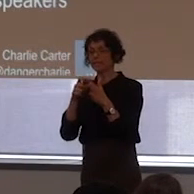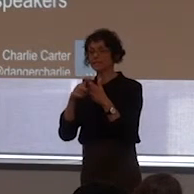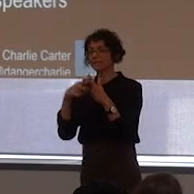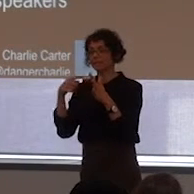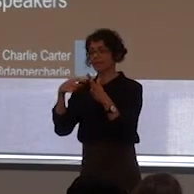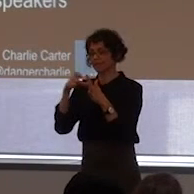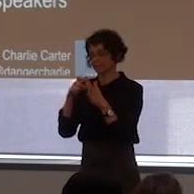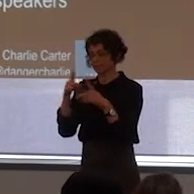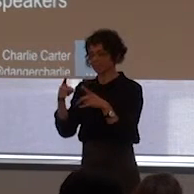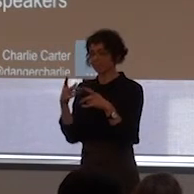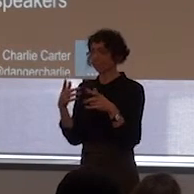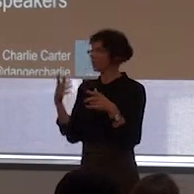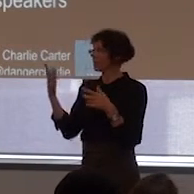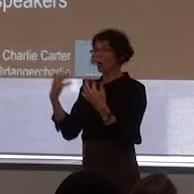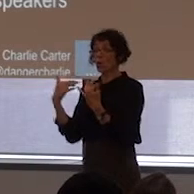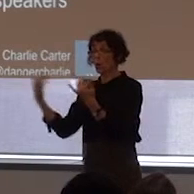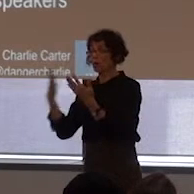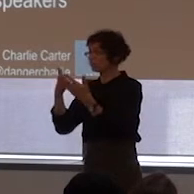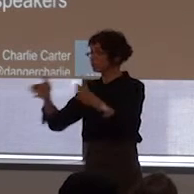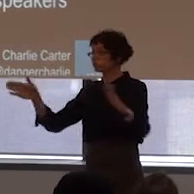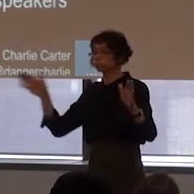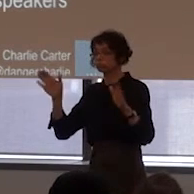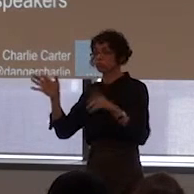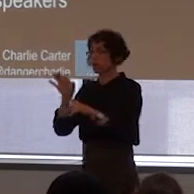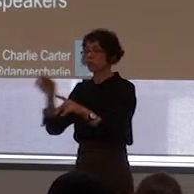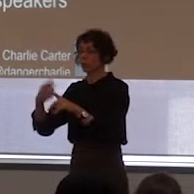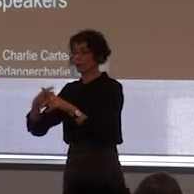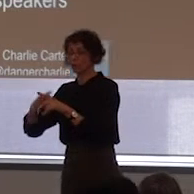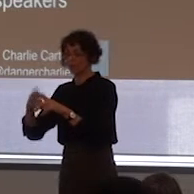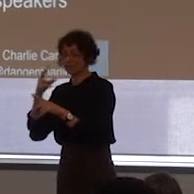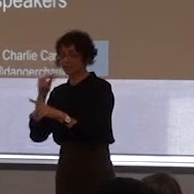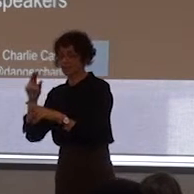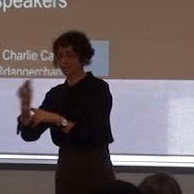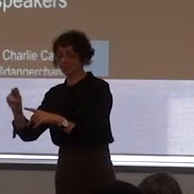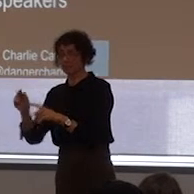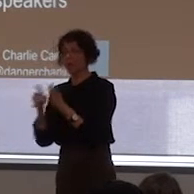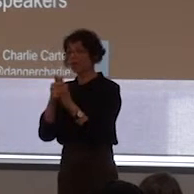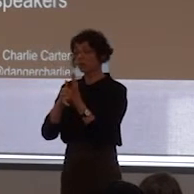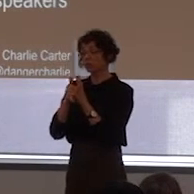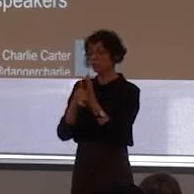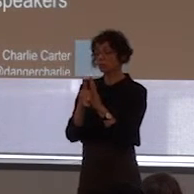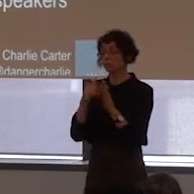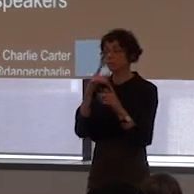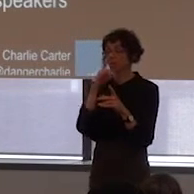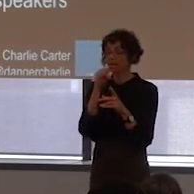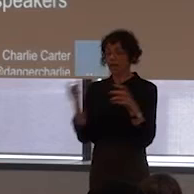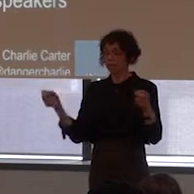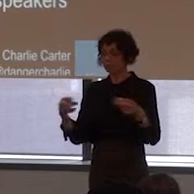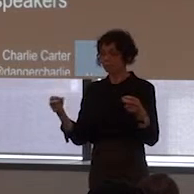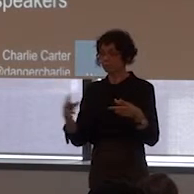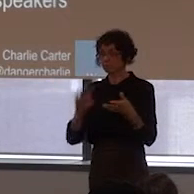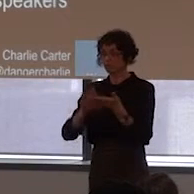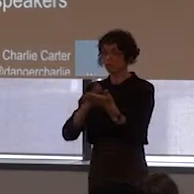your audience as well to non-English speakers. So I know on YouTube, if you have captions, you can have them translated into